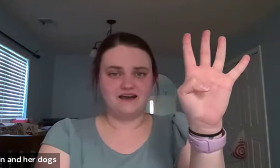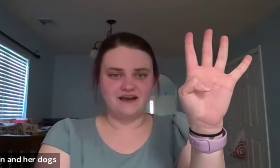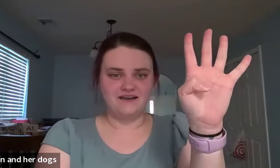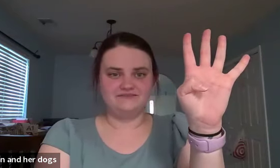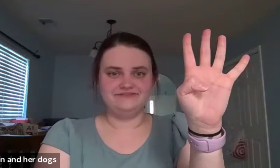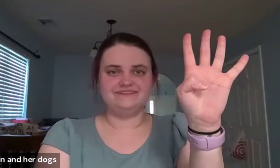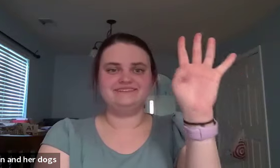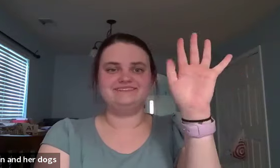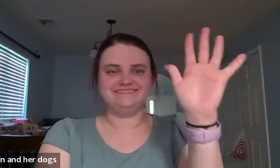5,